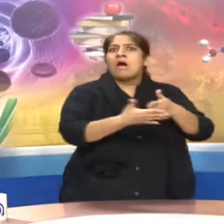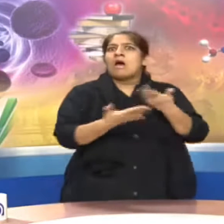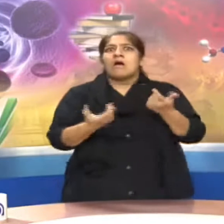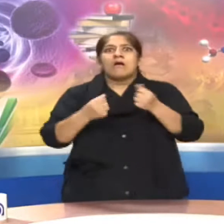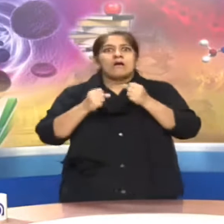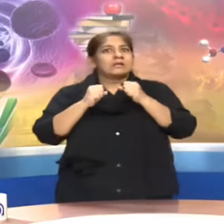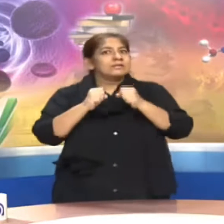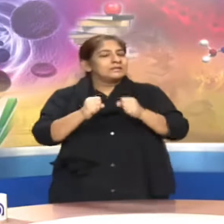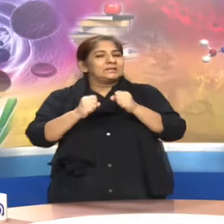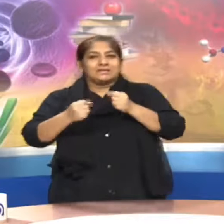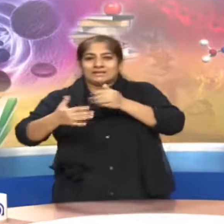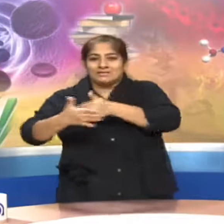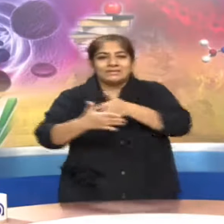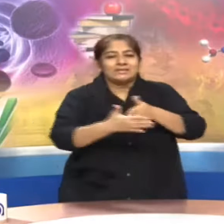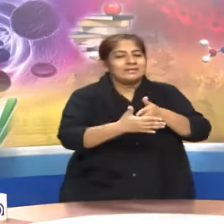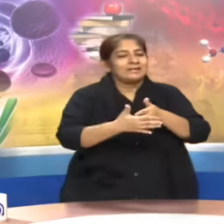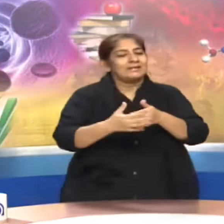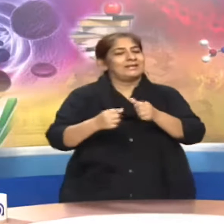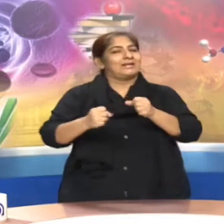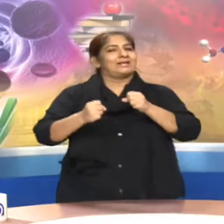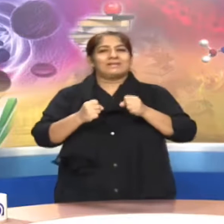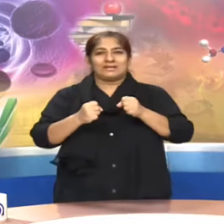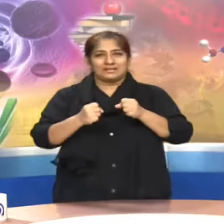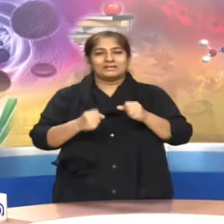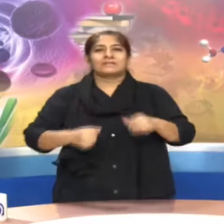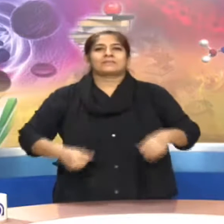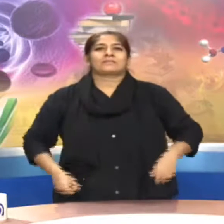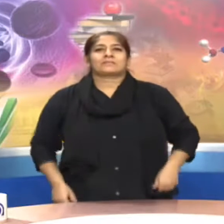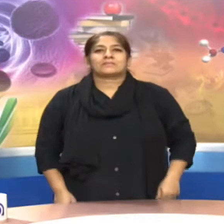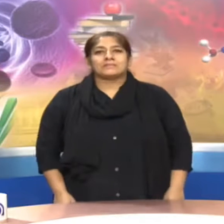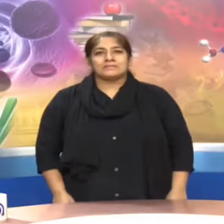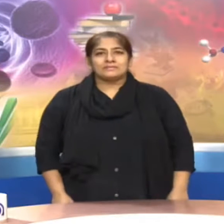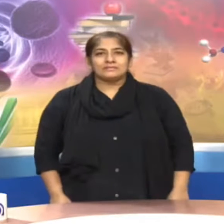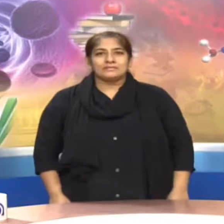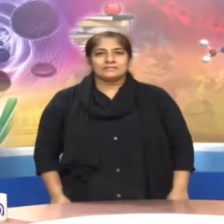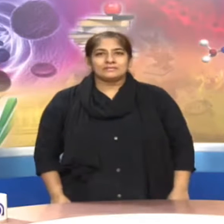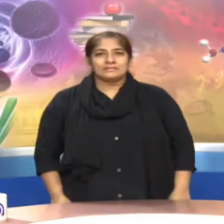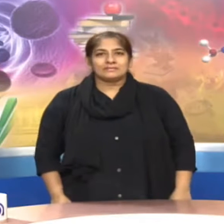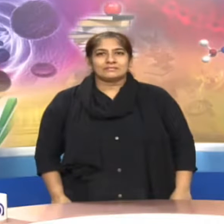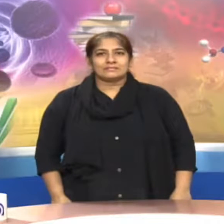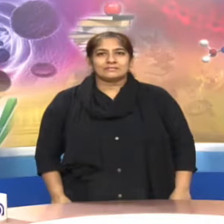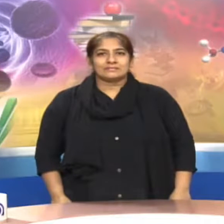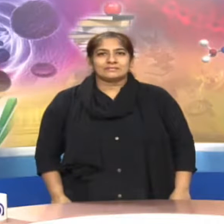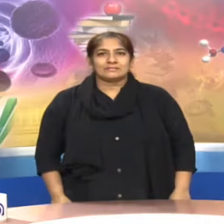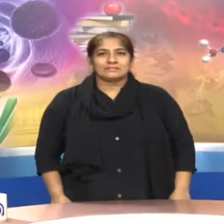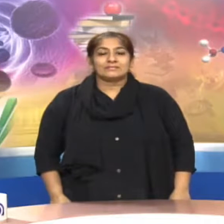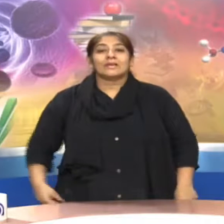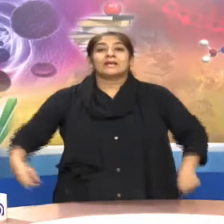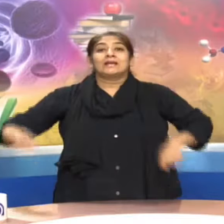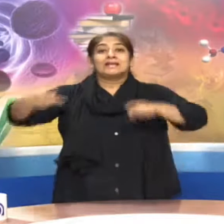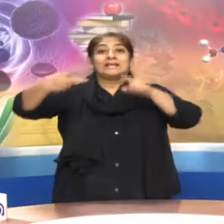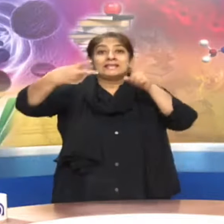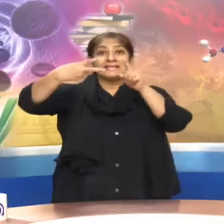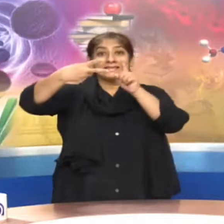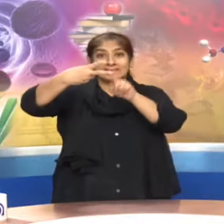or act as a barrier. Because of those barriers there are some issues.